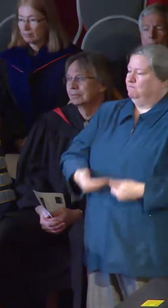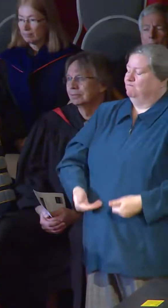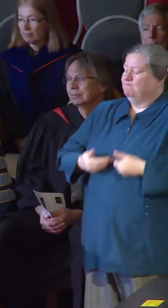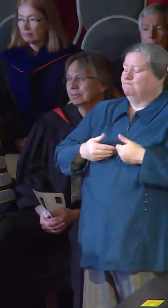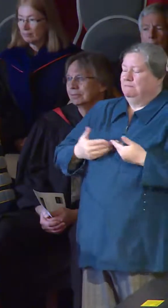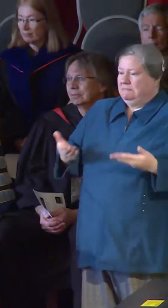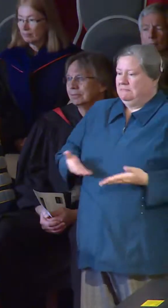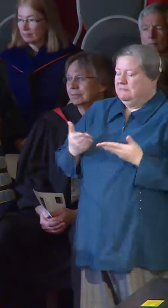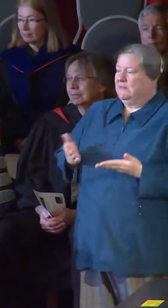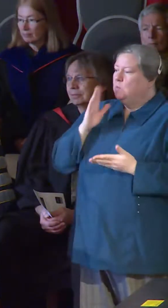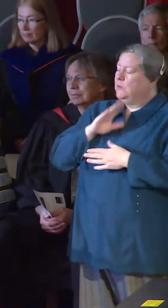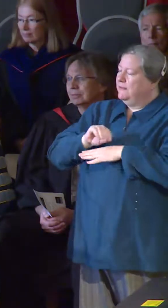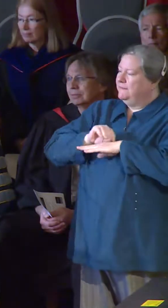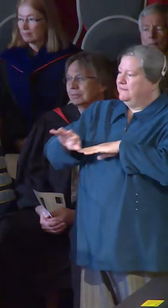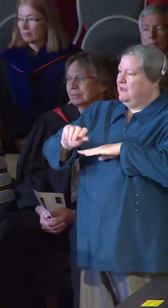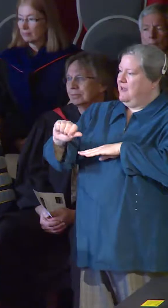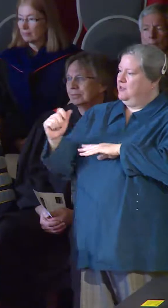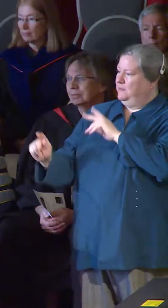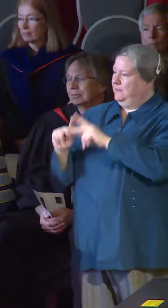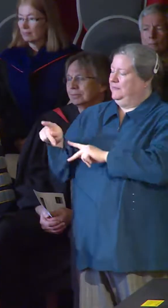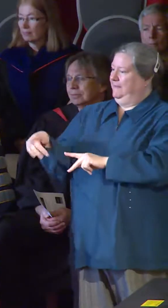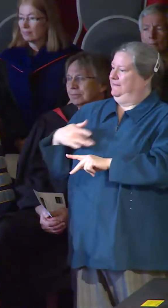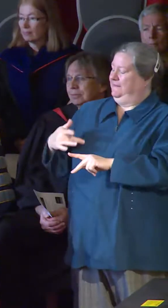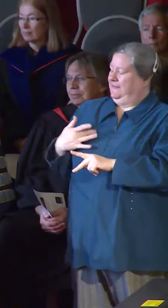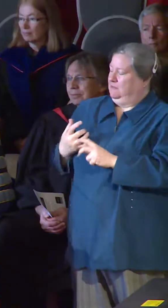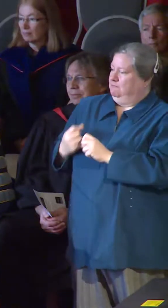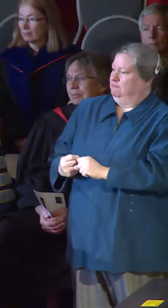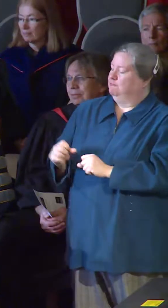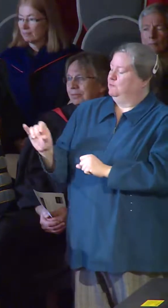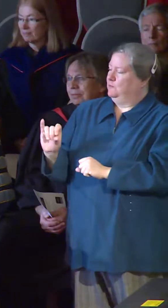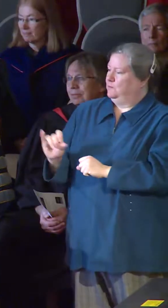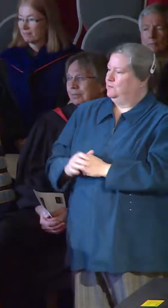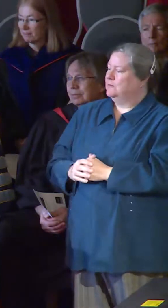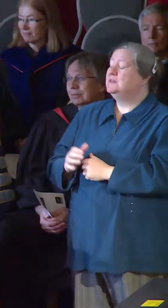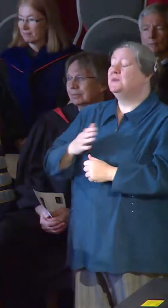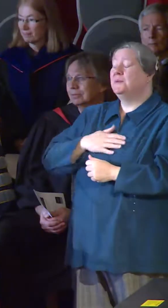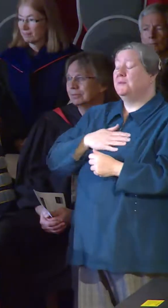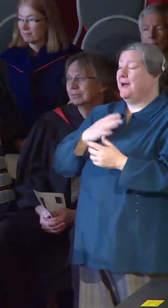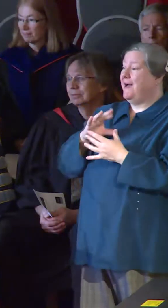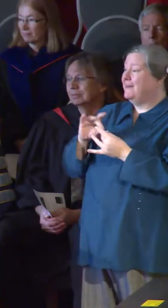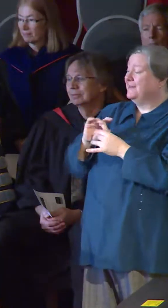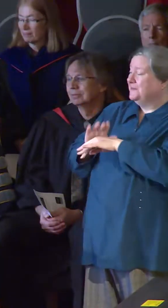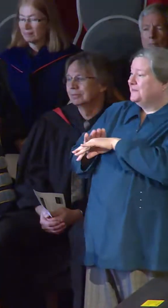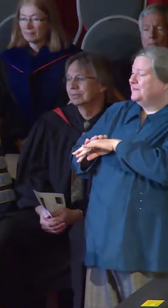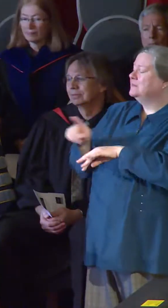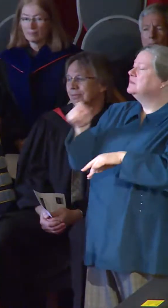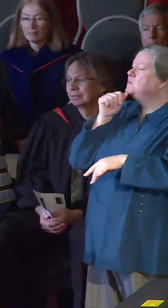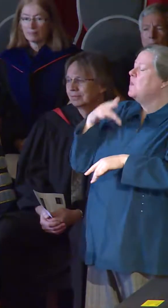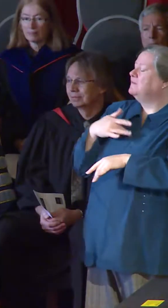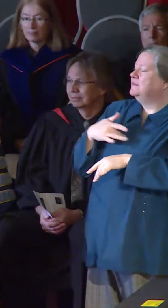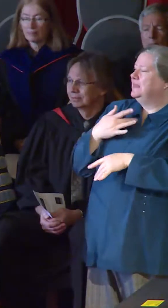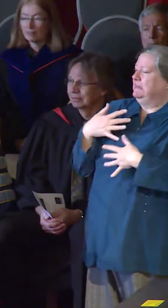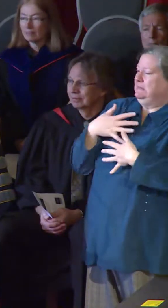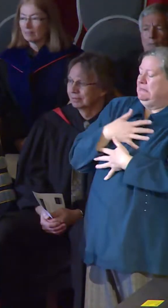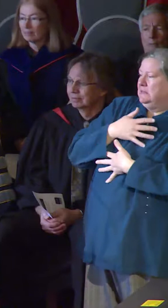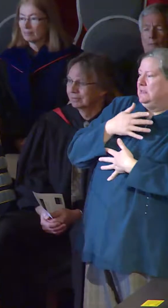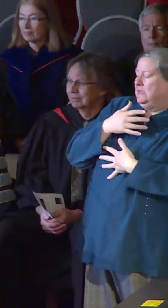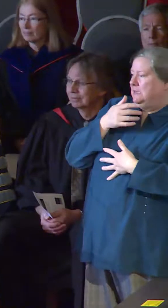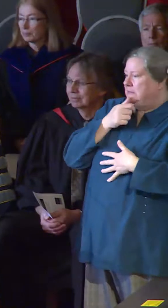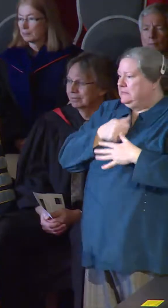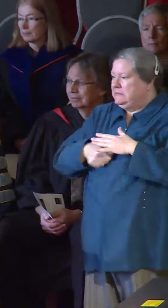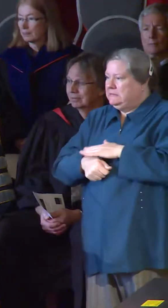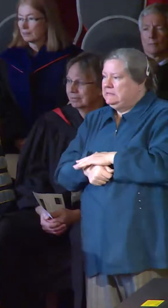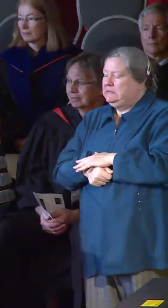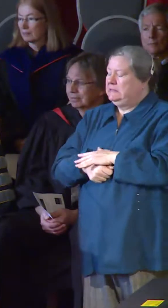So my message to you is don't shrink, don't fear, don't hold back from